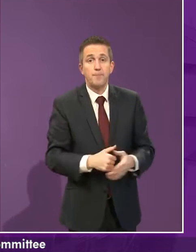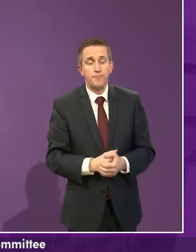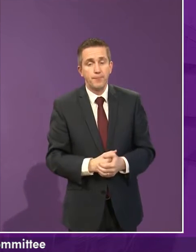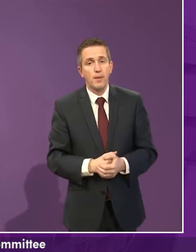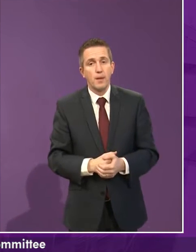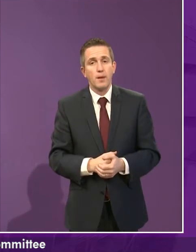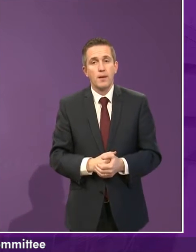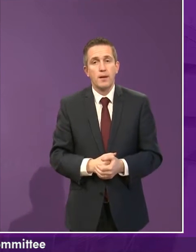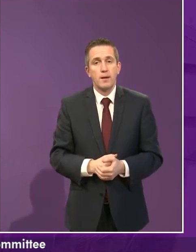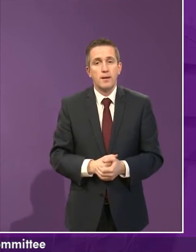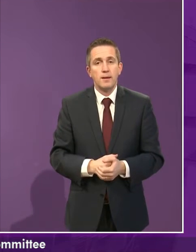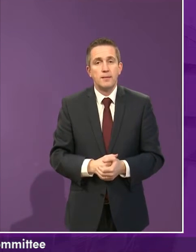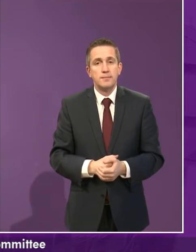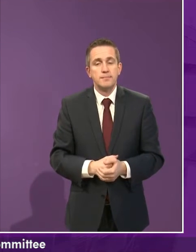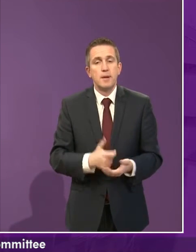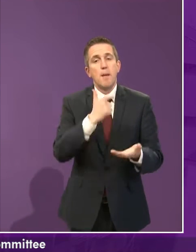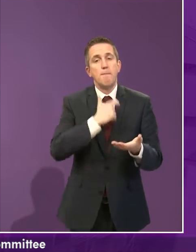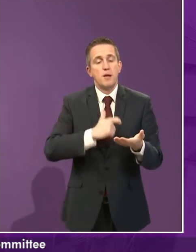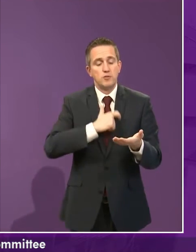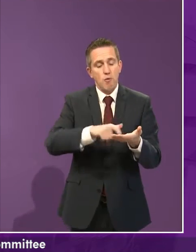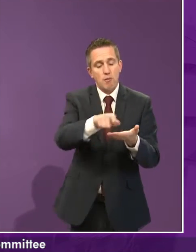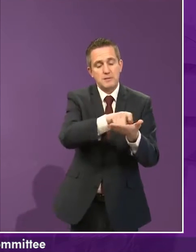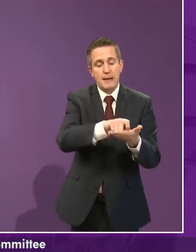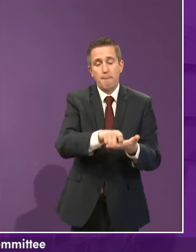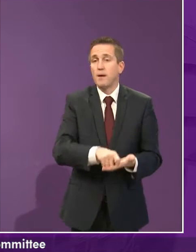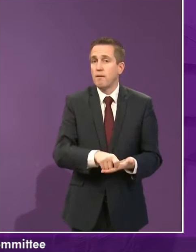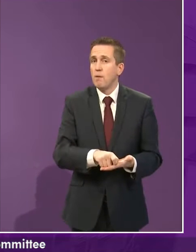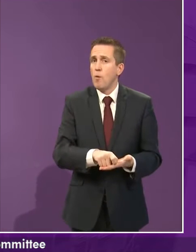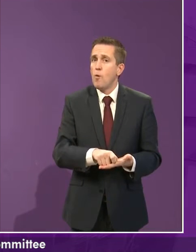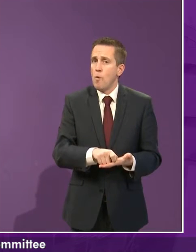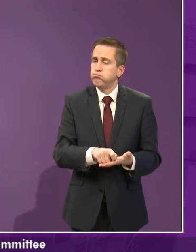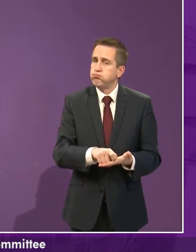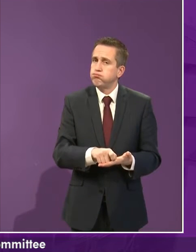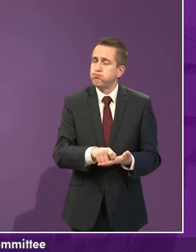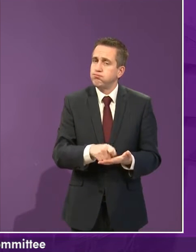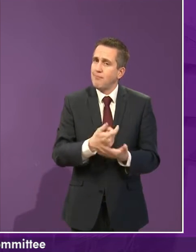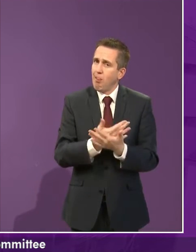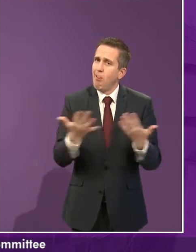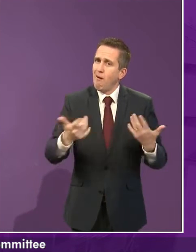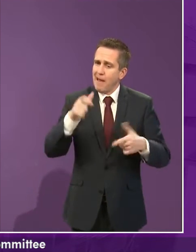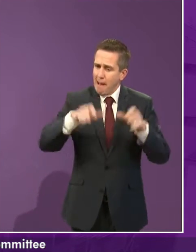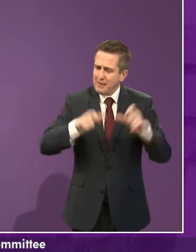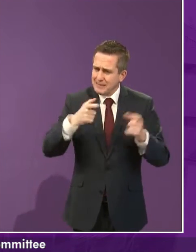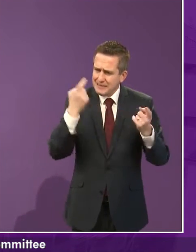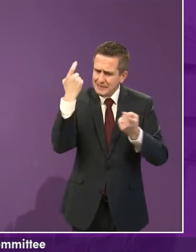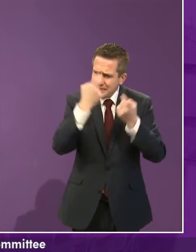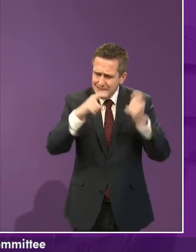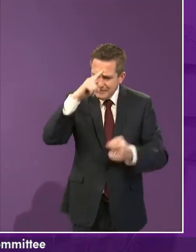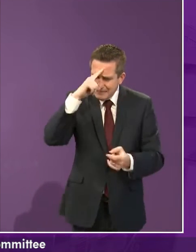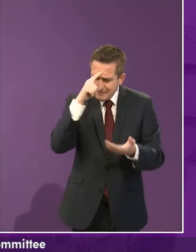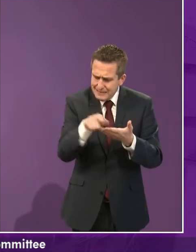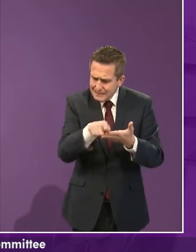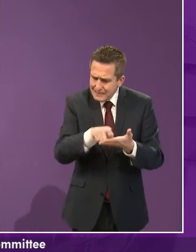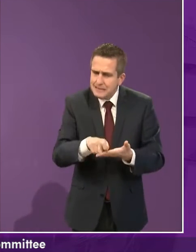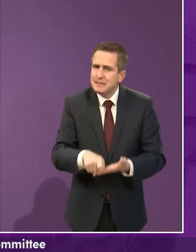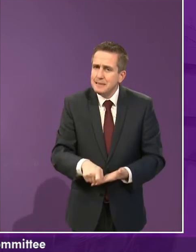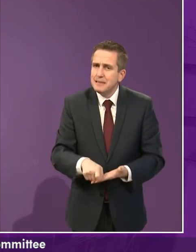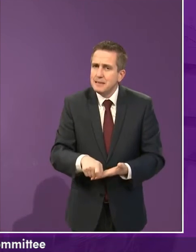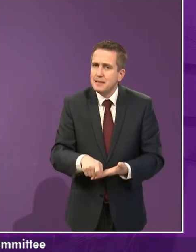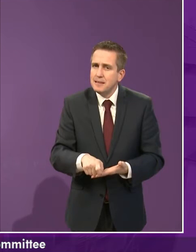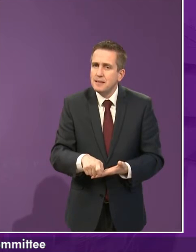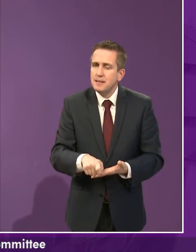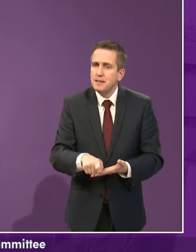are aware, is something that causes quite a lot of anxiety amongst all applicants. Because they